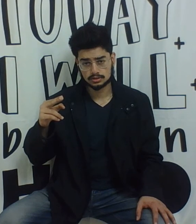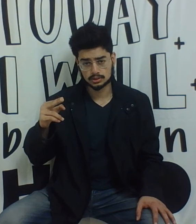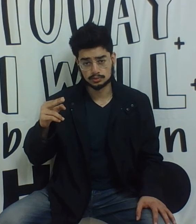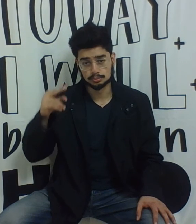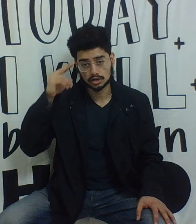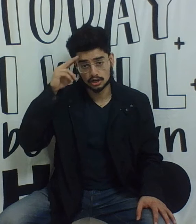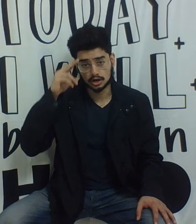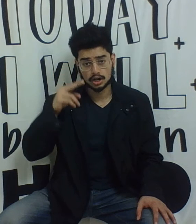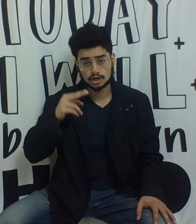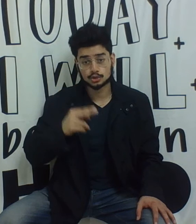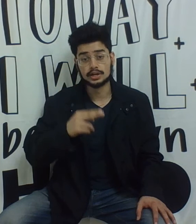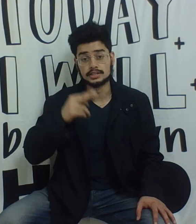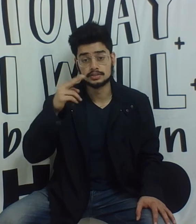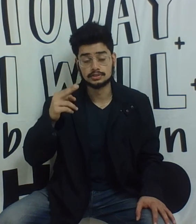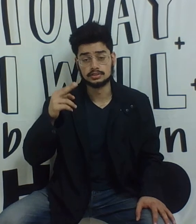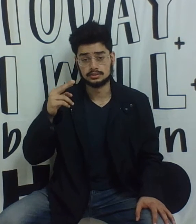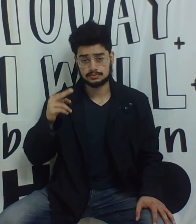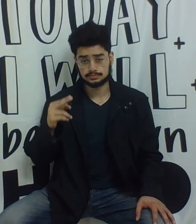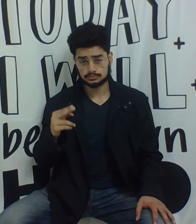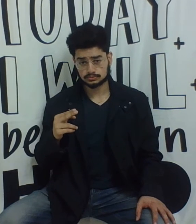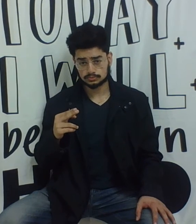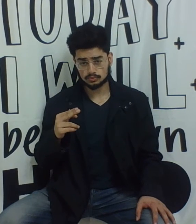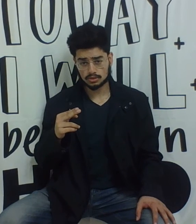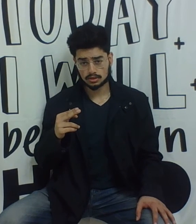It will block our creativity.